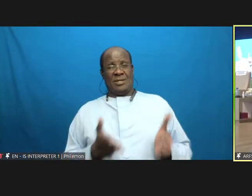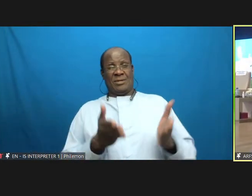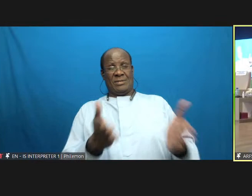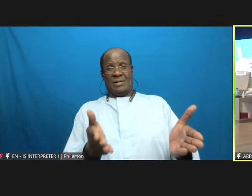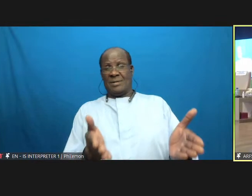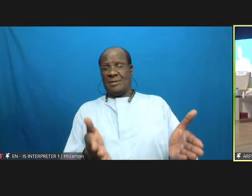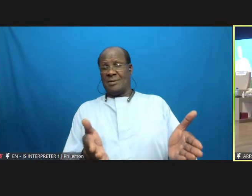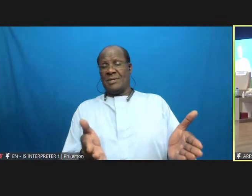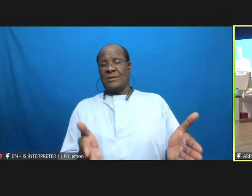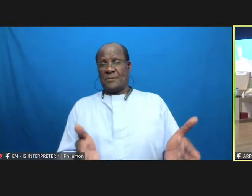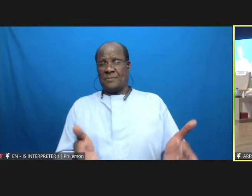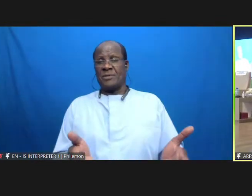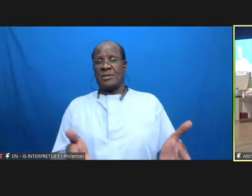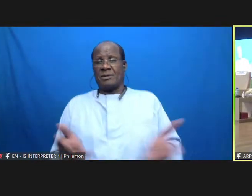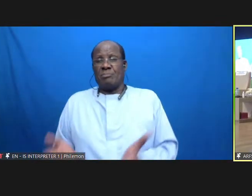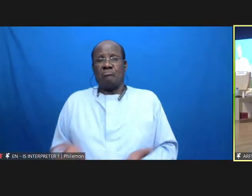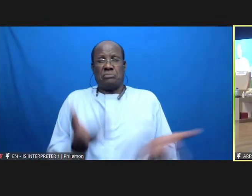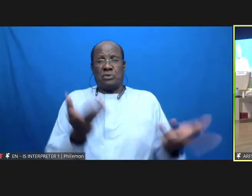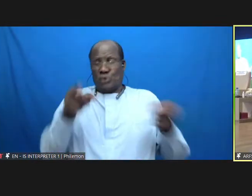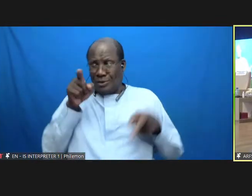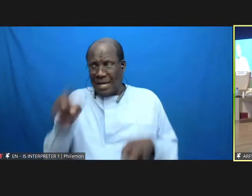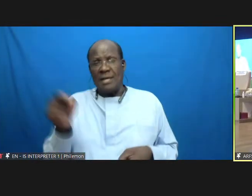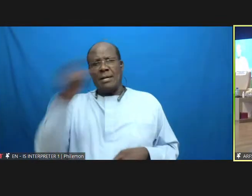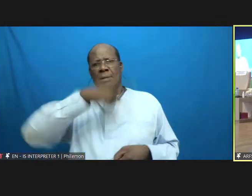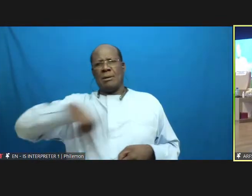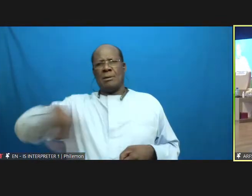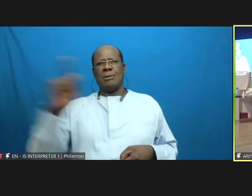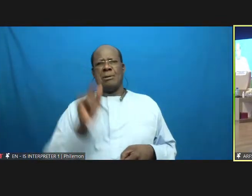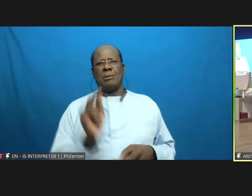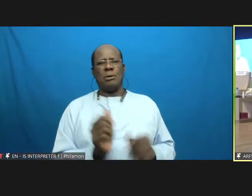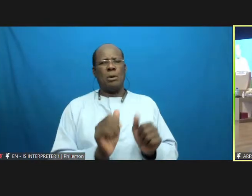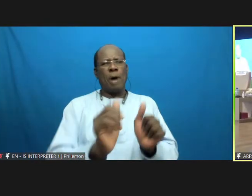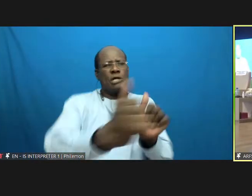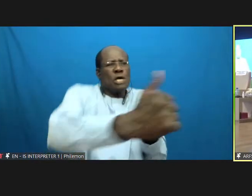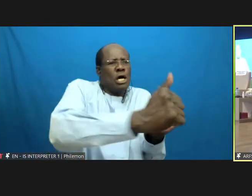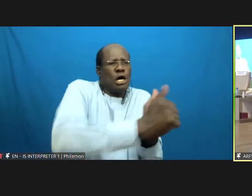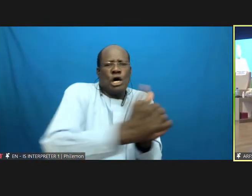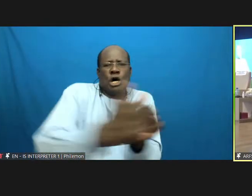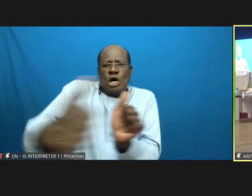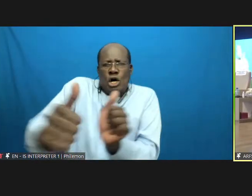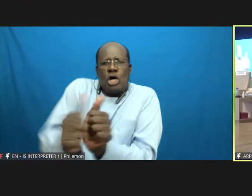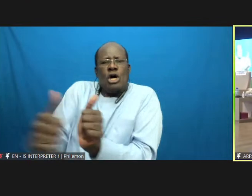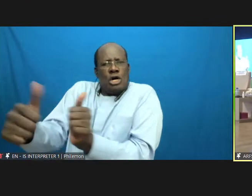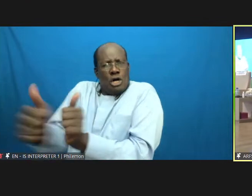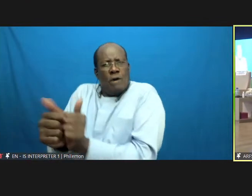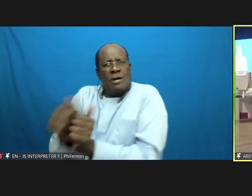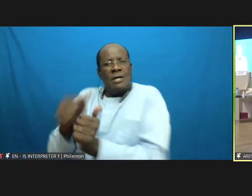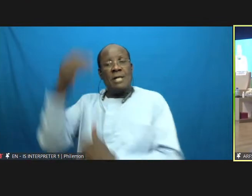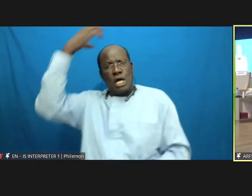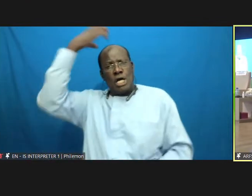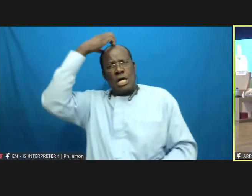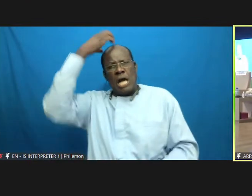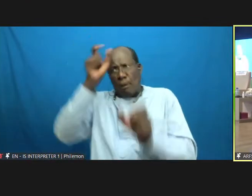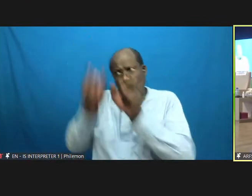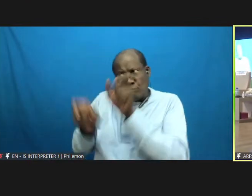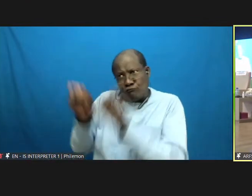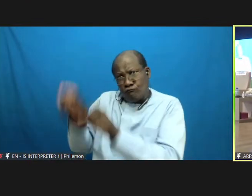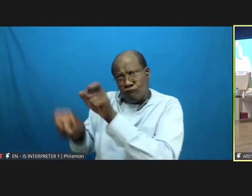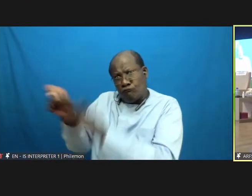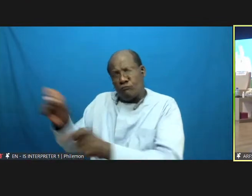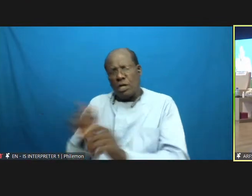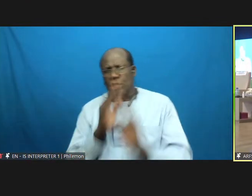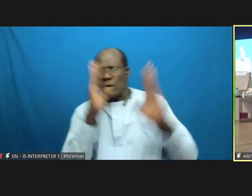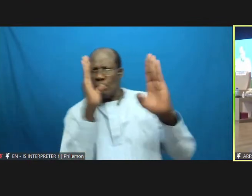public-private partnerships and to attract the private sector to invest in the sector and to have a return on